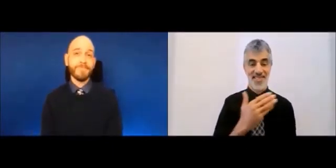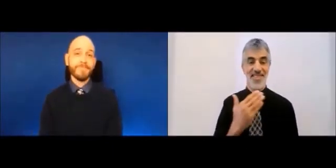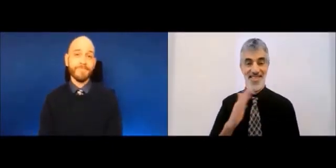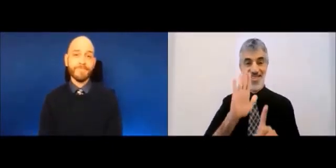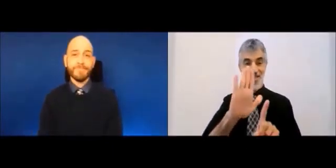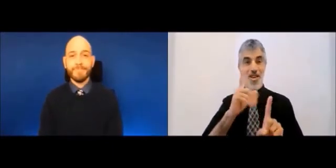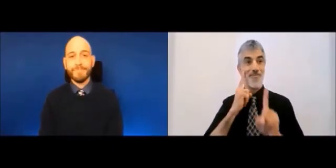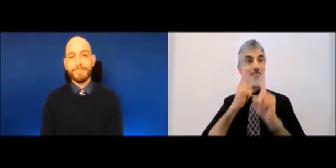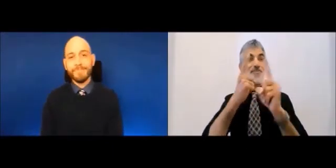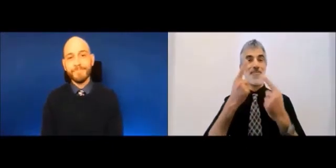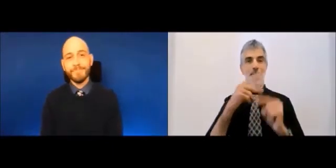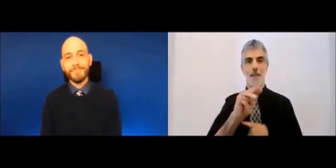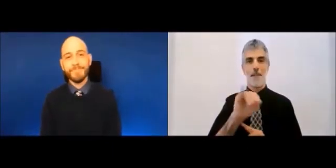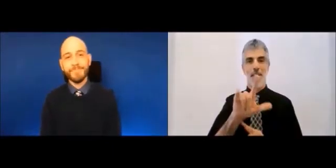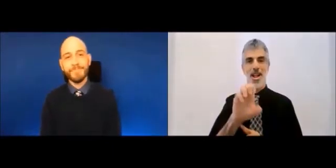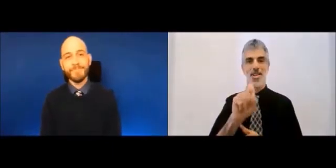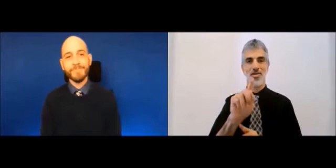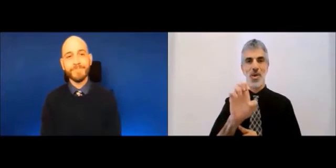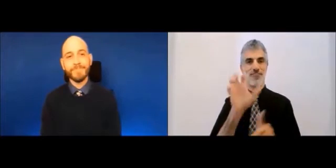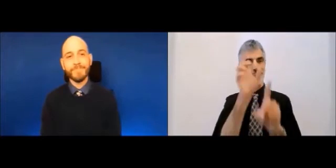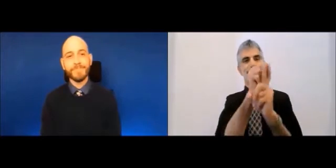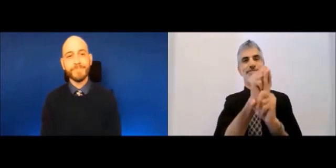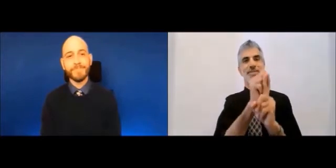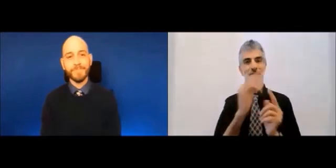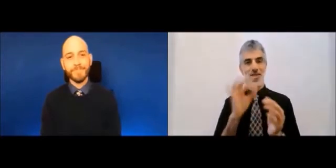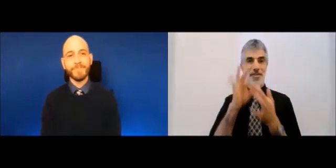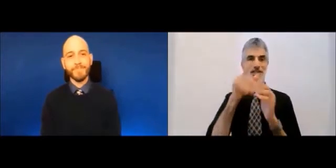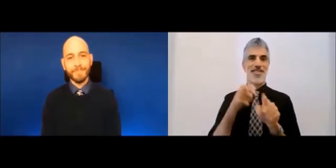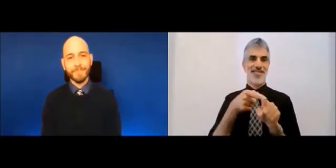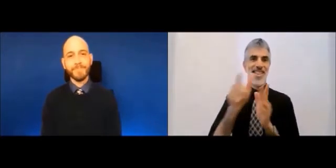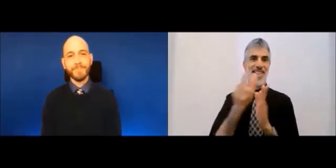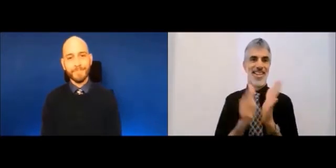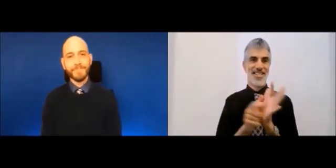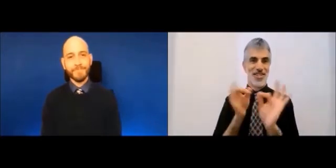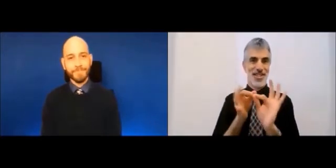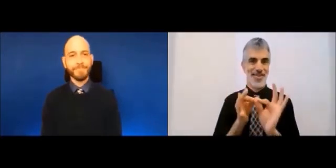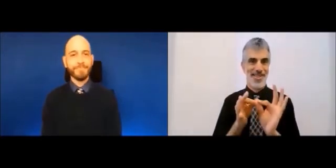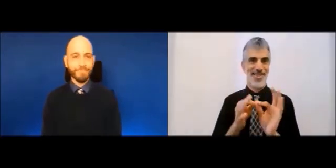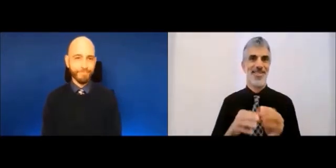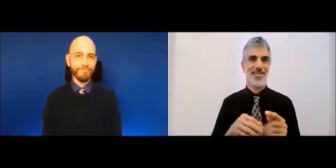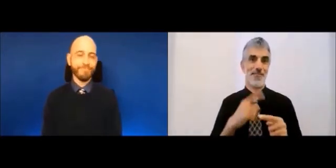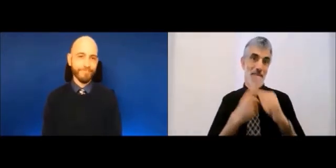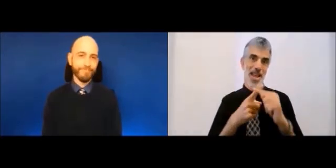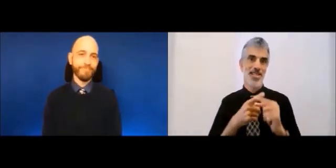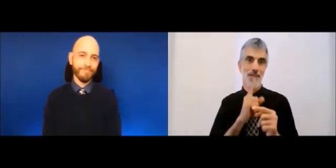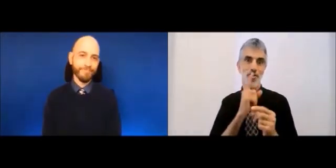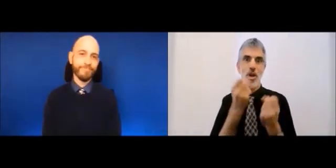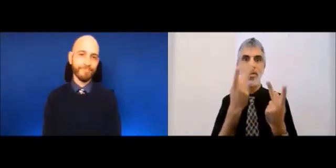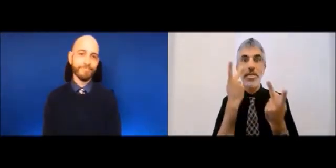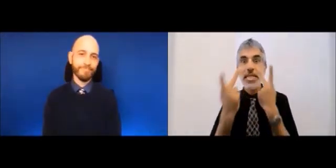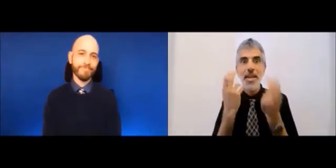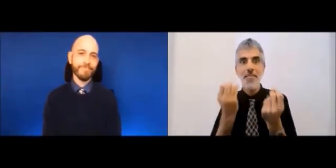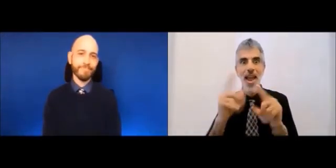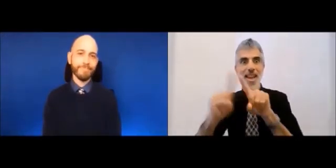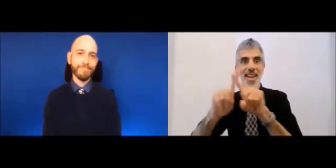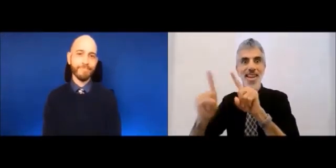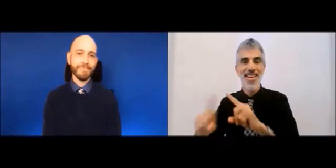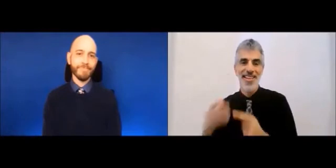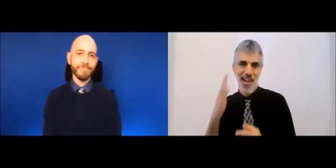It's good that you were able to achieve one of your milestones, the Specialist Legal Certification for Interpreters. And I'm sure you've seen so much that